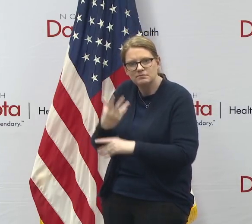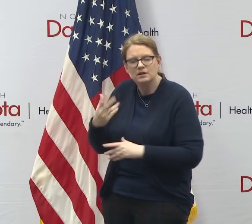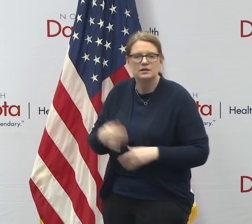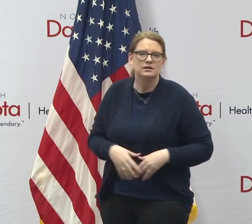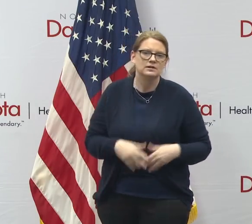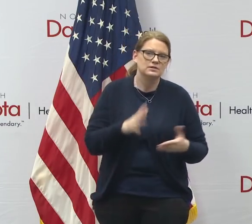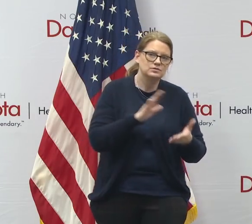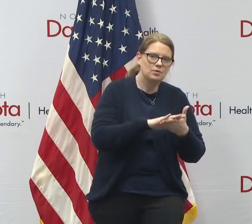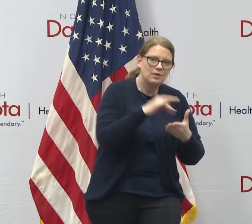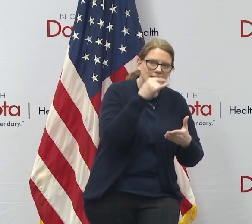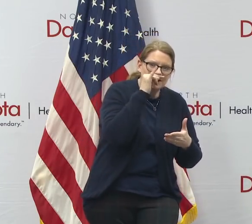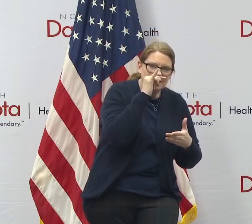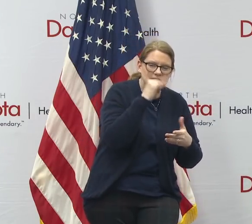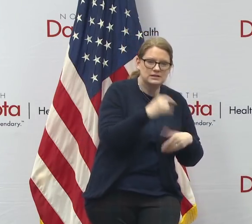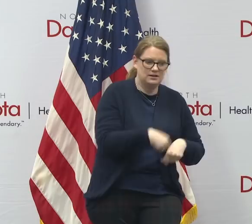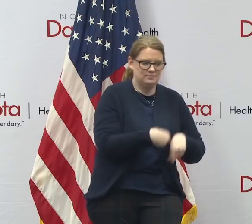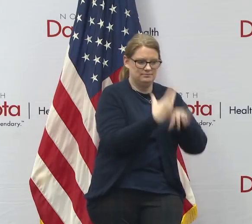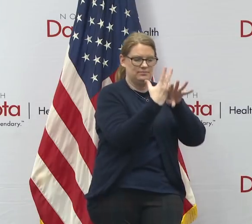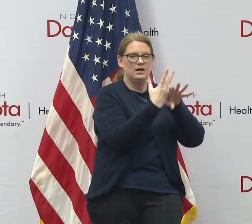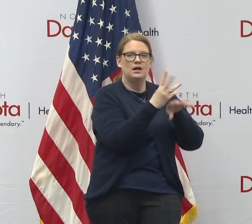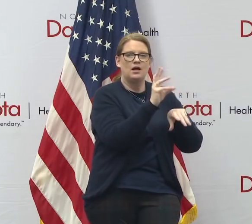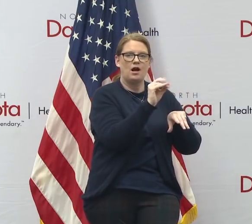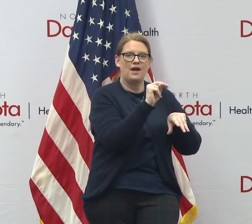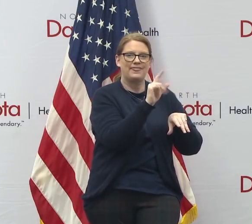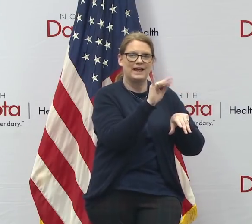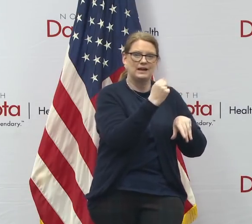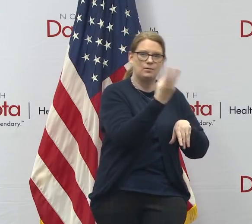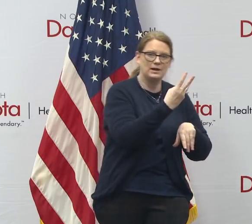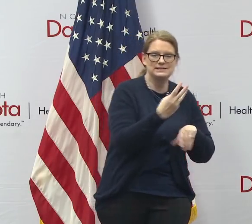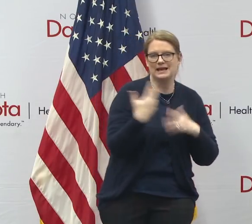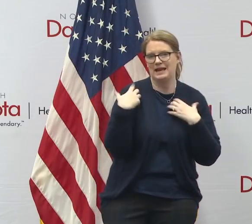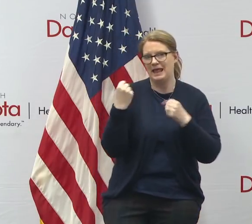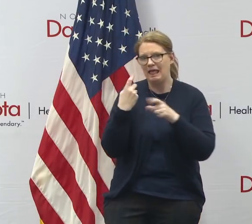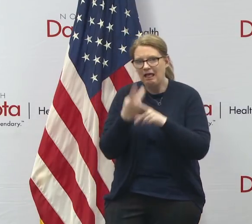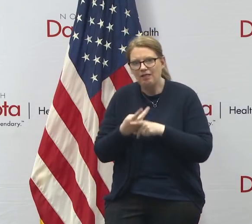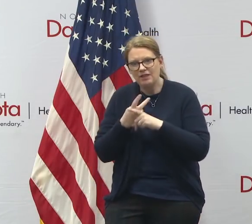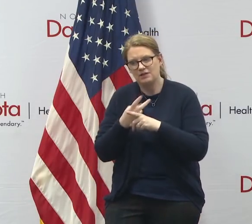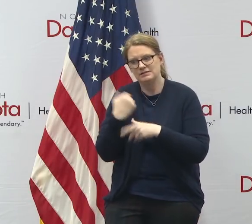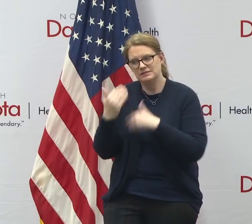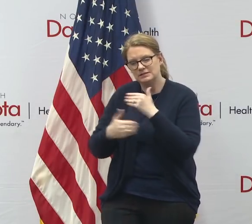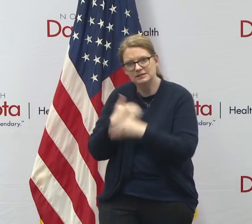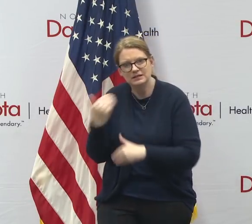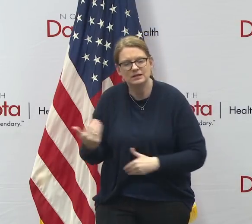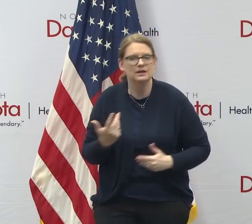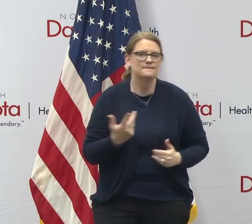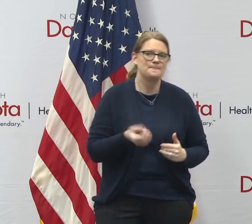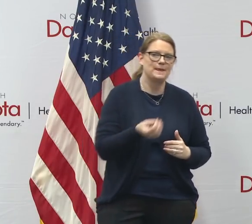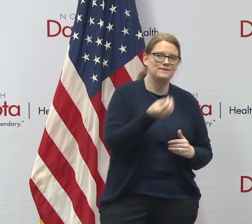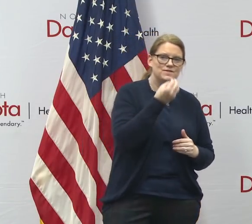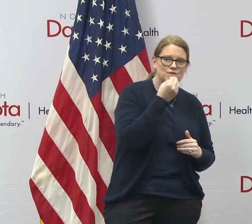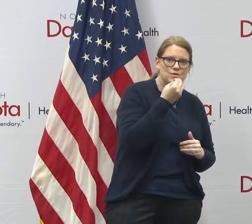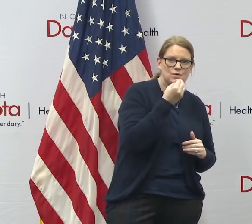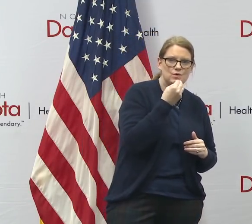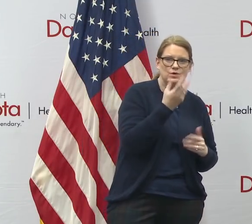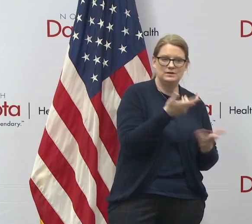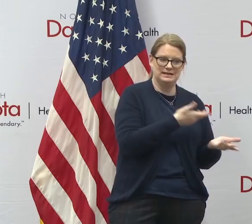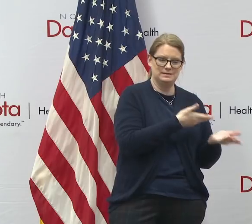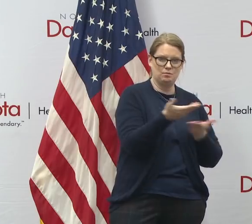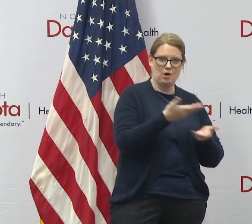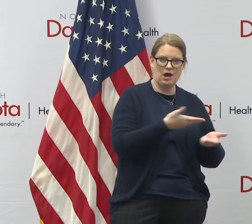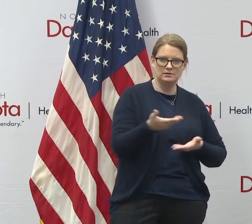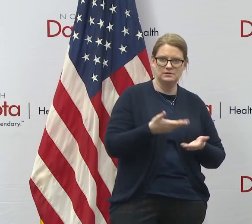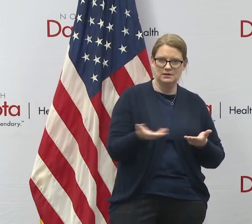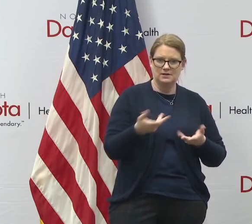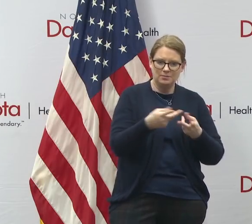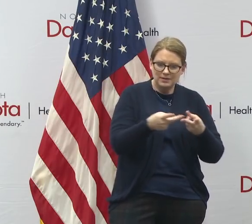kids that are going to be going back online next Wednesday, and healthcare that needs to carry on, and food that needs to be delivered.